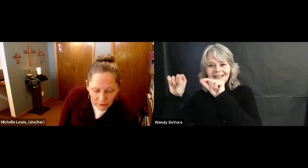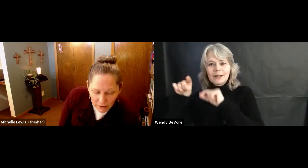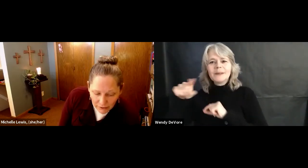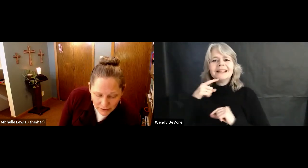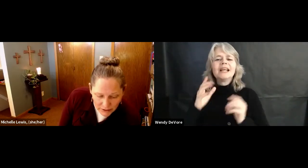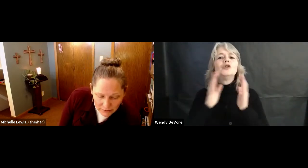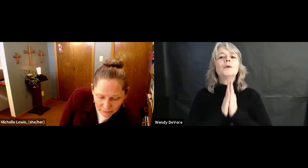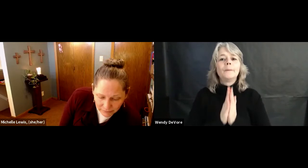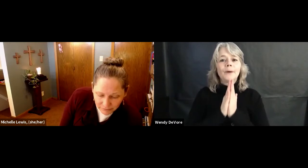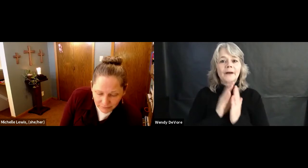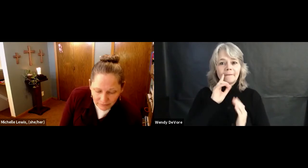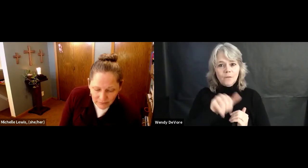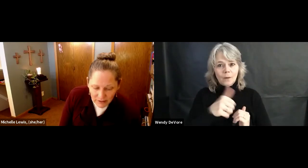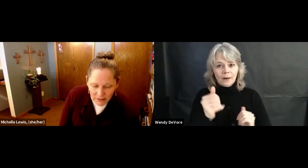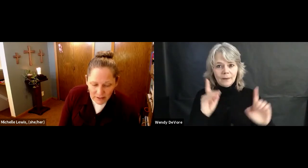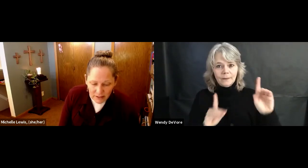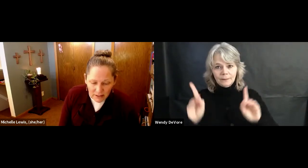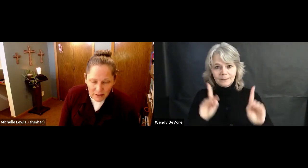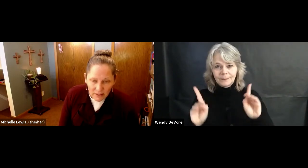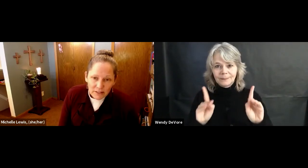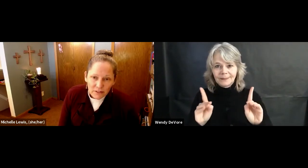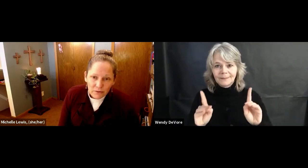to pray for others.